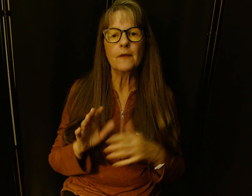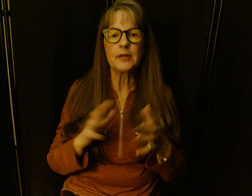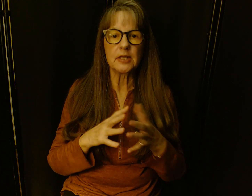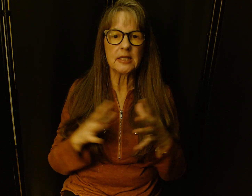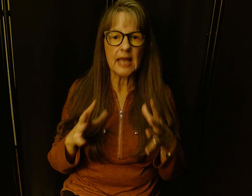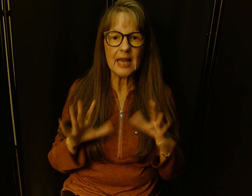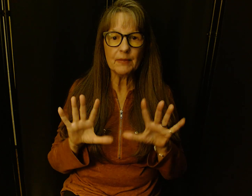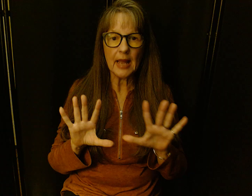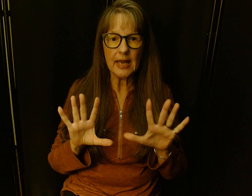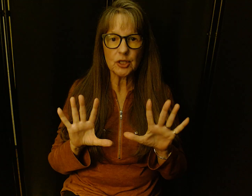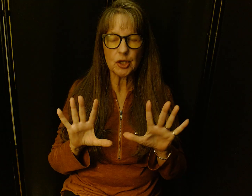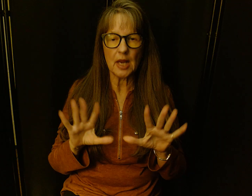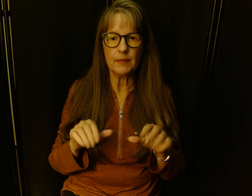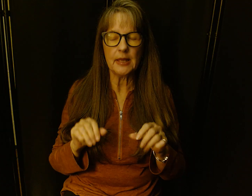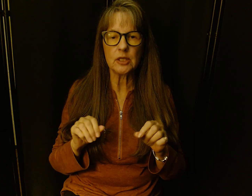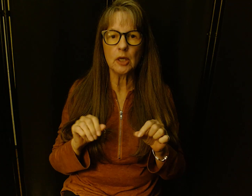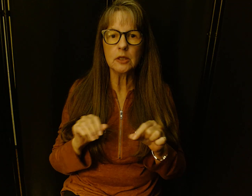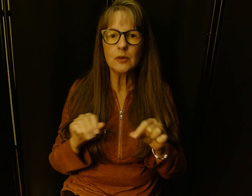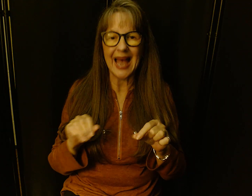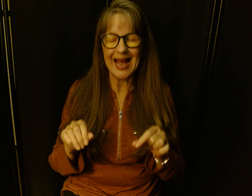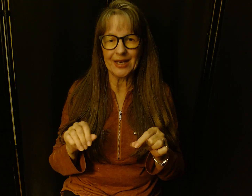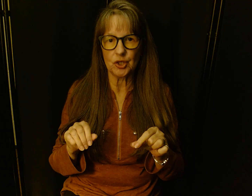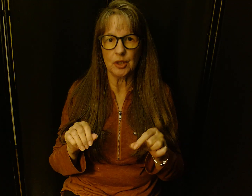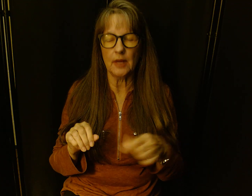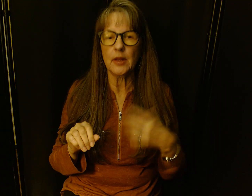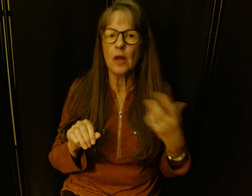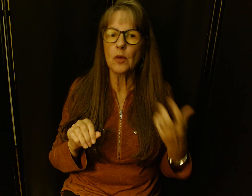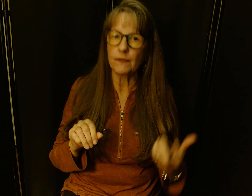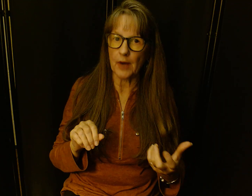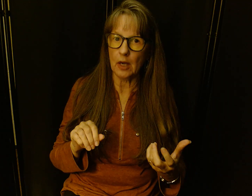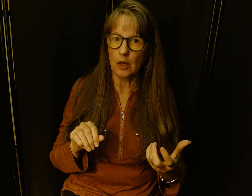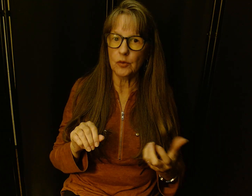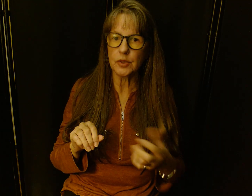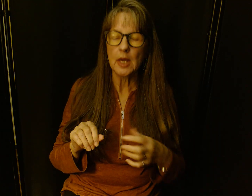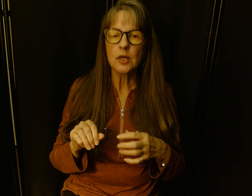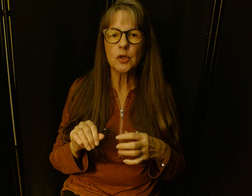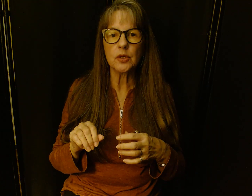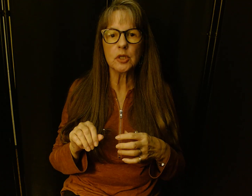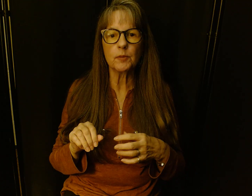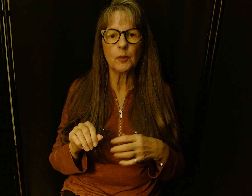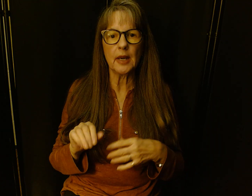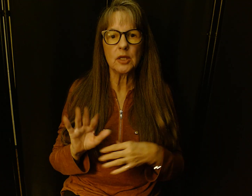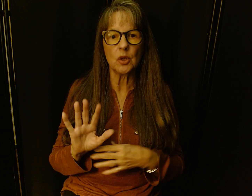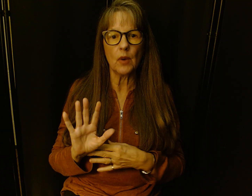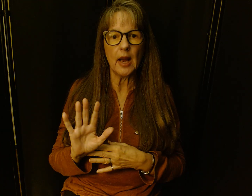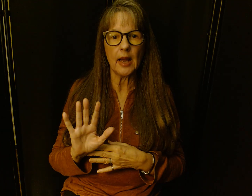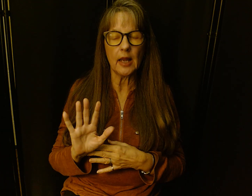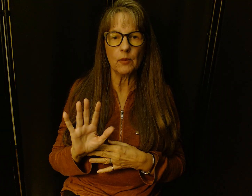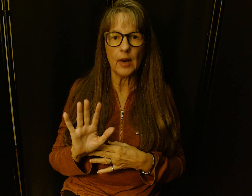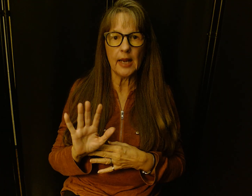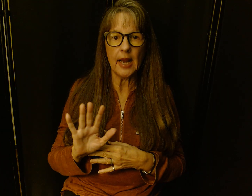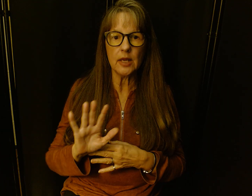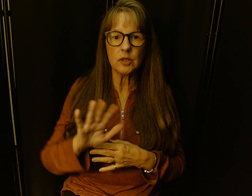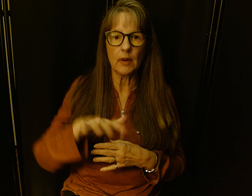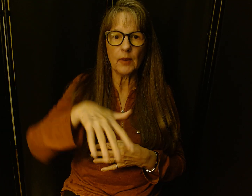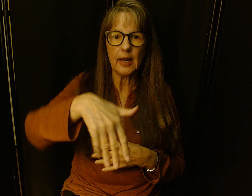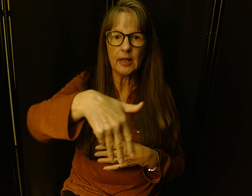the same hand shape, it's going to do the action and the other one follows. So this is parade. So I am right-handed, so my right hand's going to